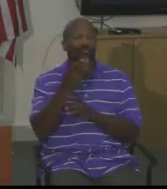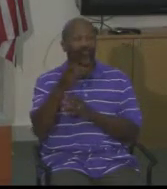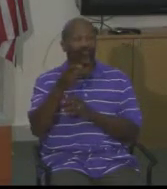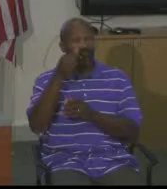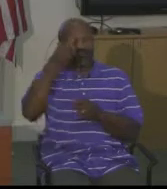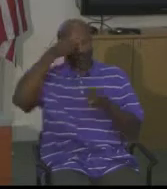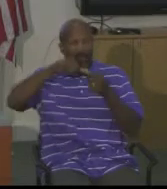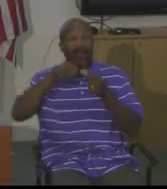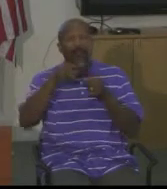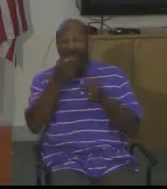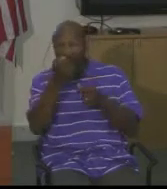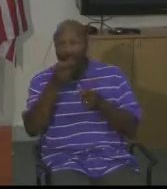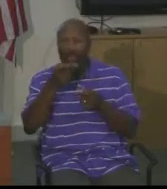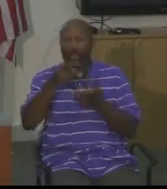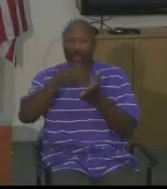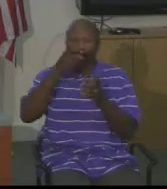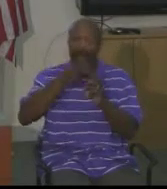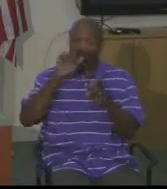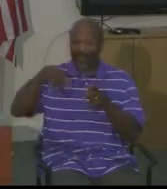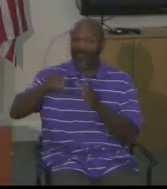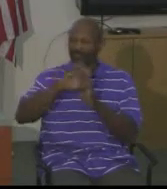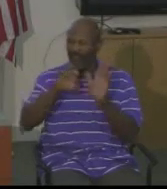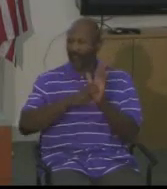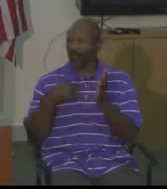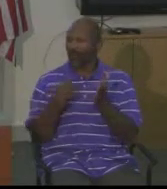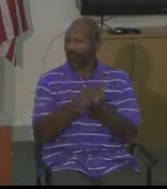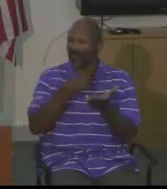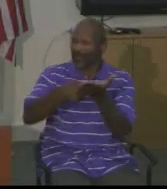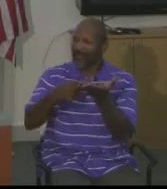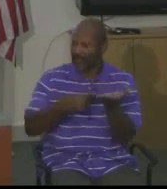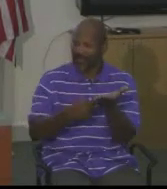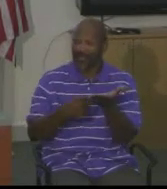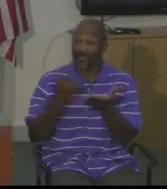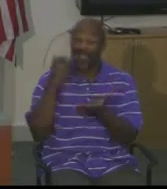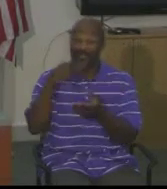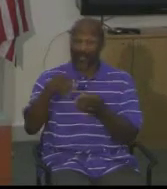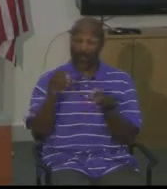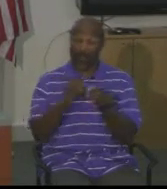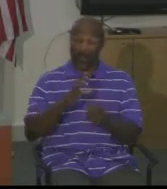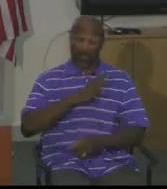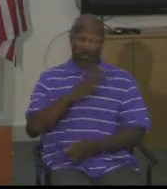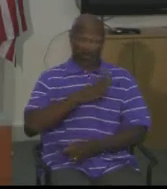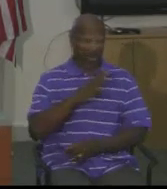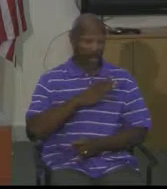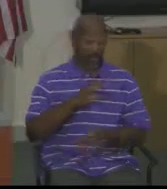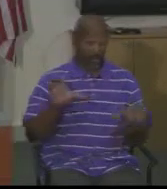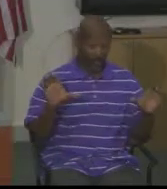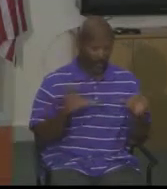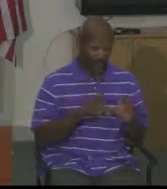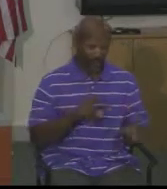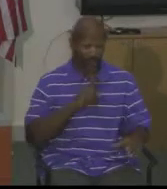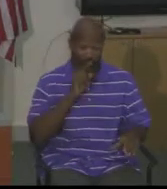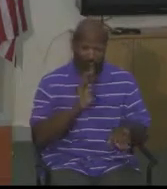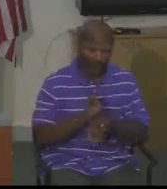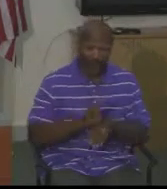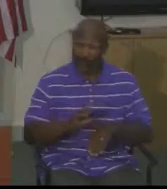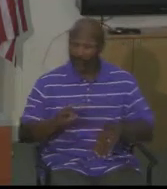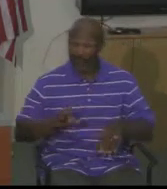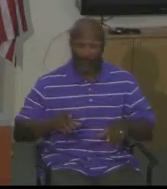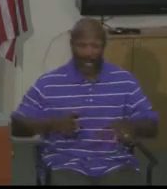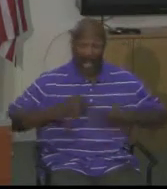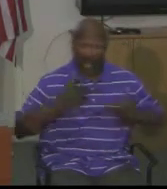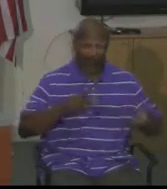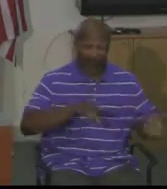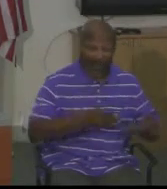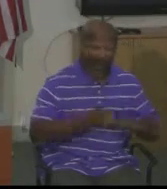the information from this chapter. If this was a more formal certification, life and